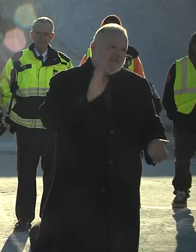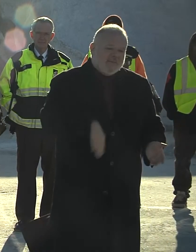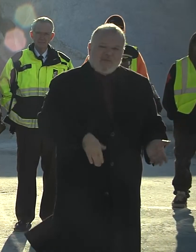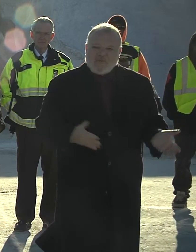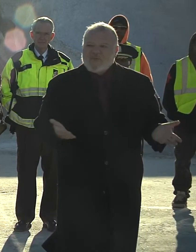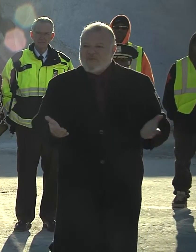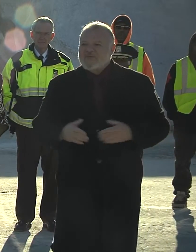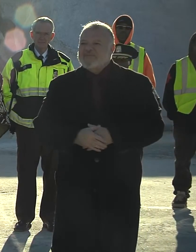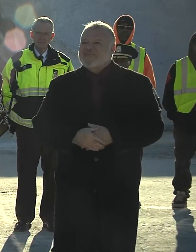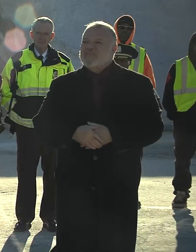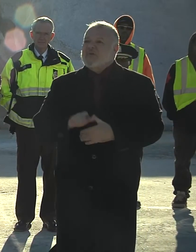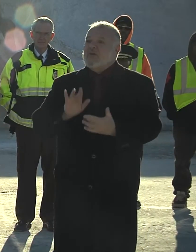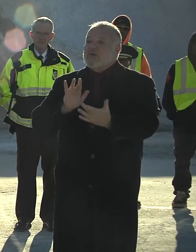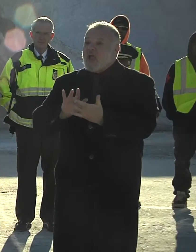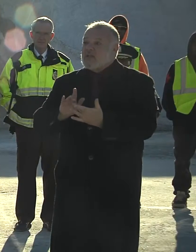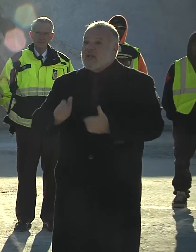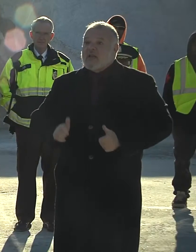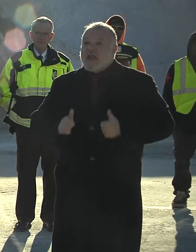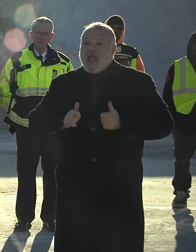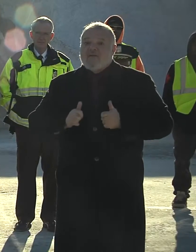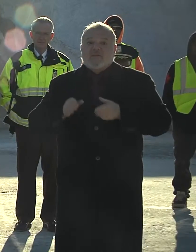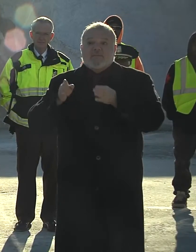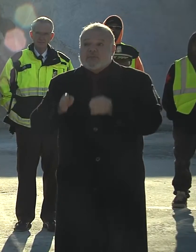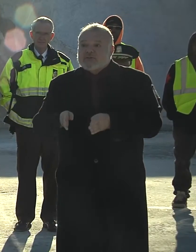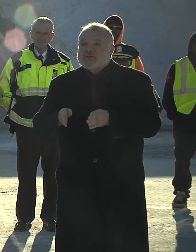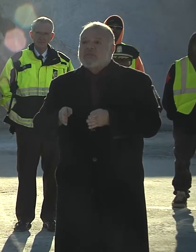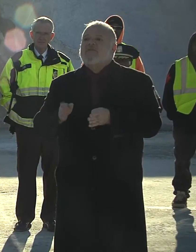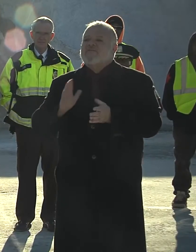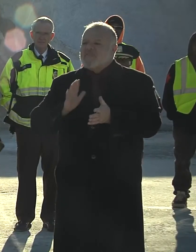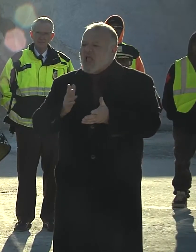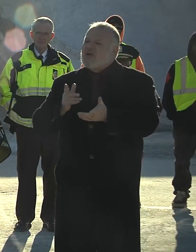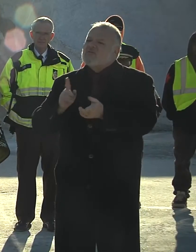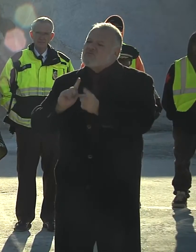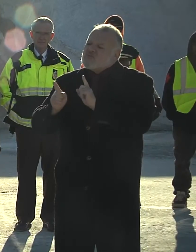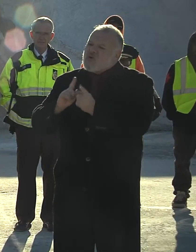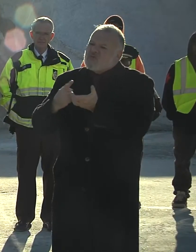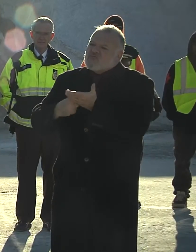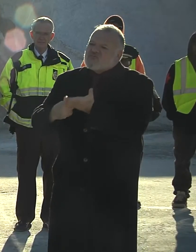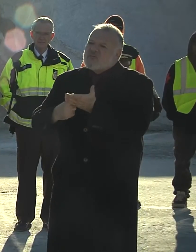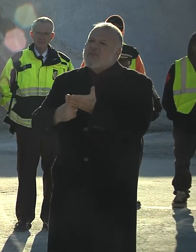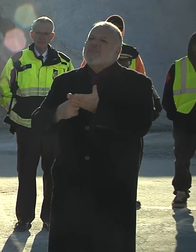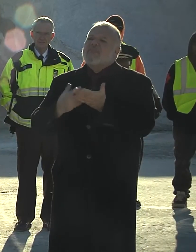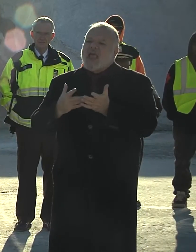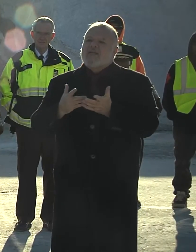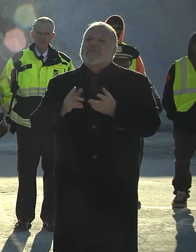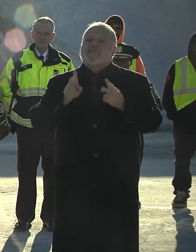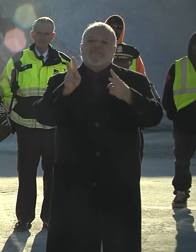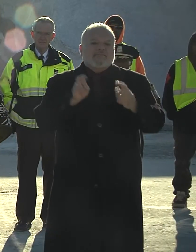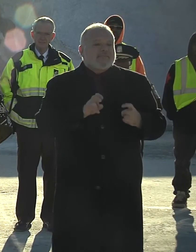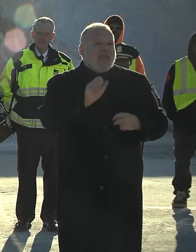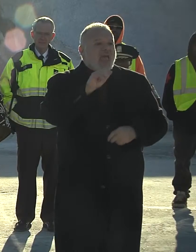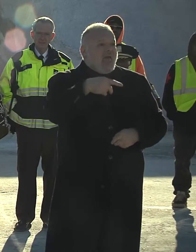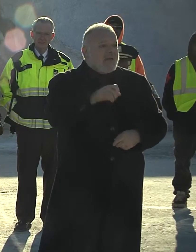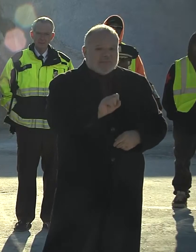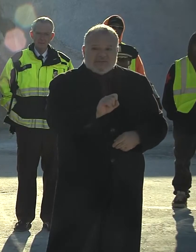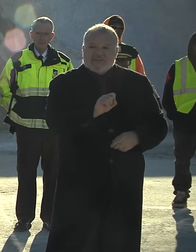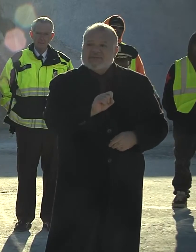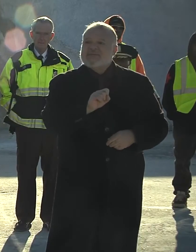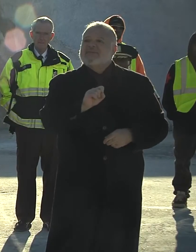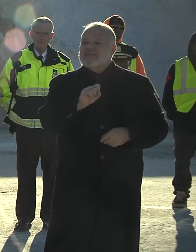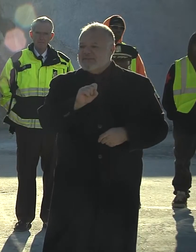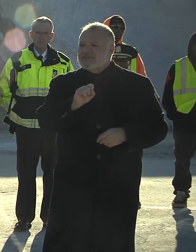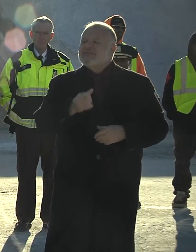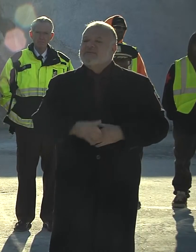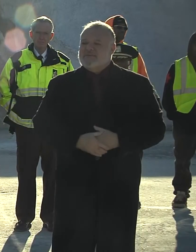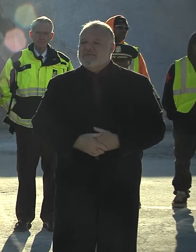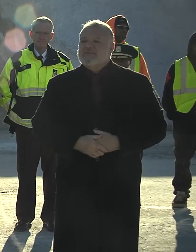members, we encourage you to download the Boss 311 app on your smartphone. Residents can submit requests in 11 different